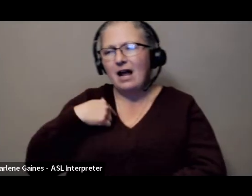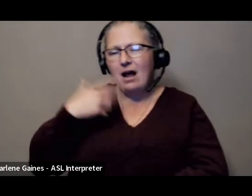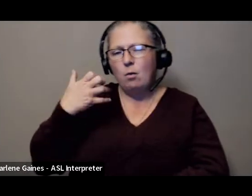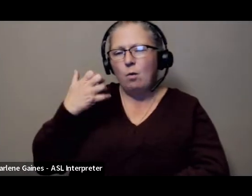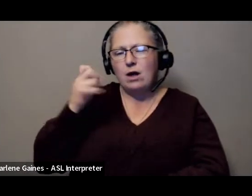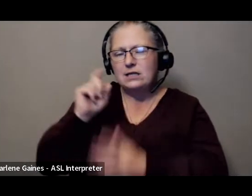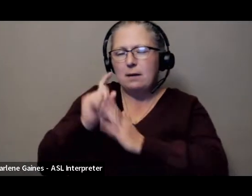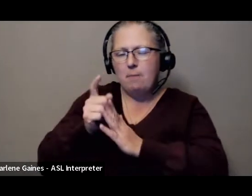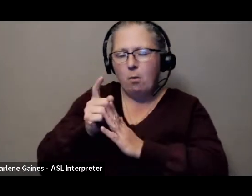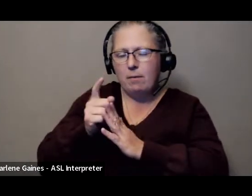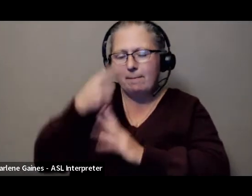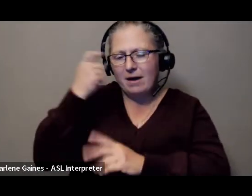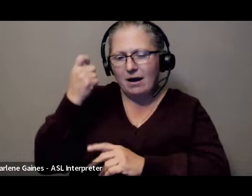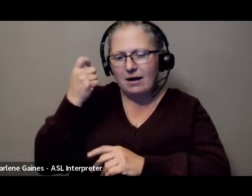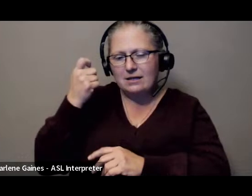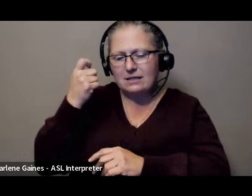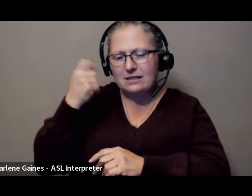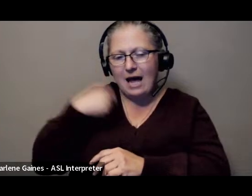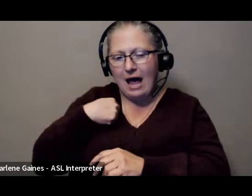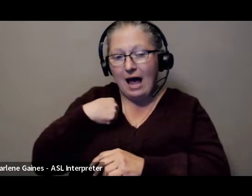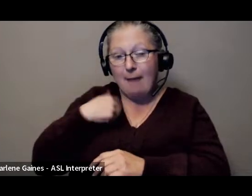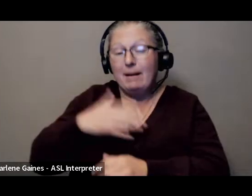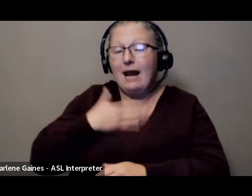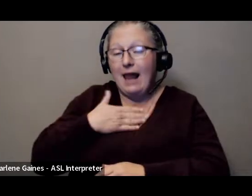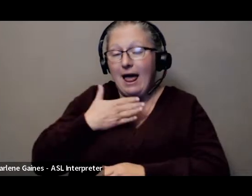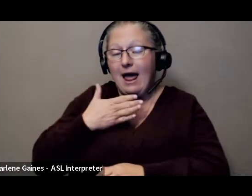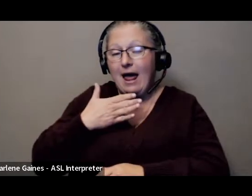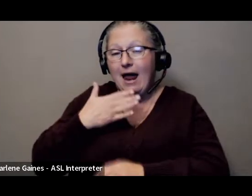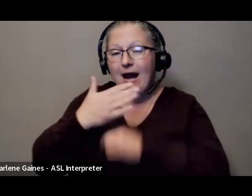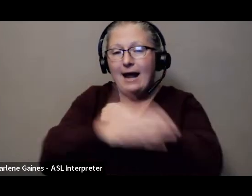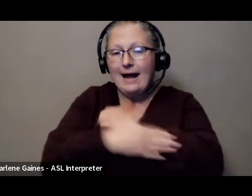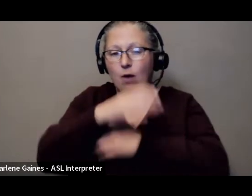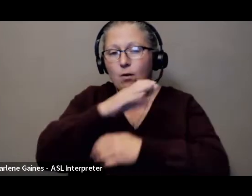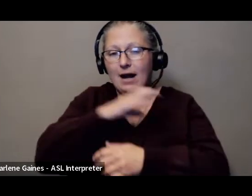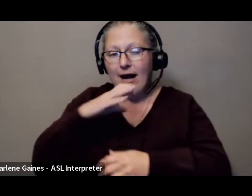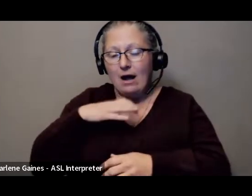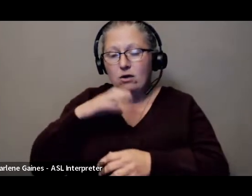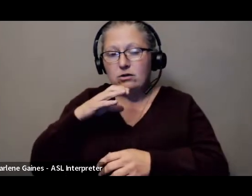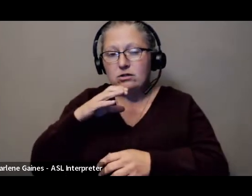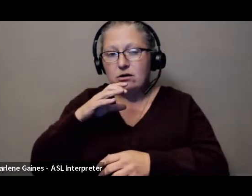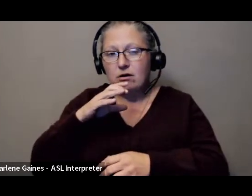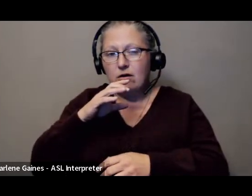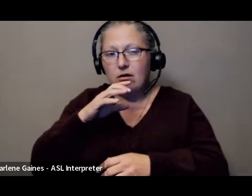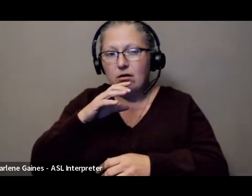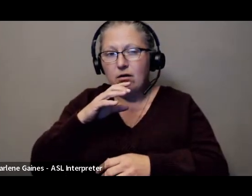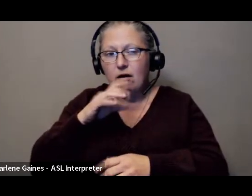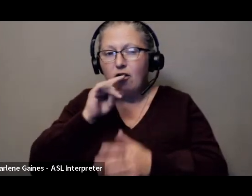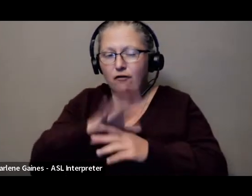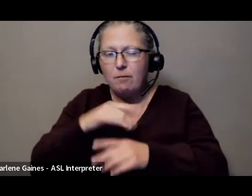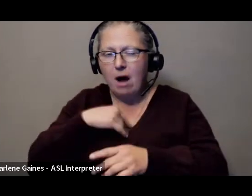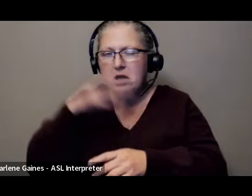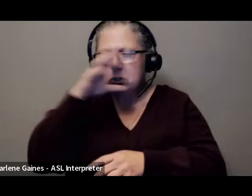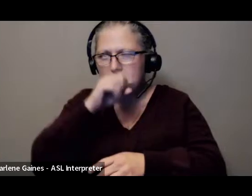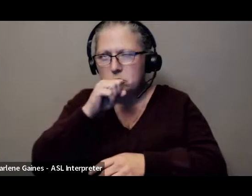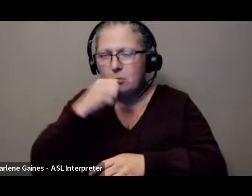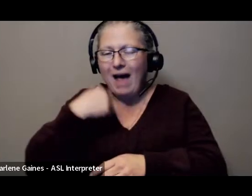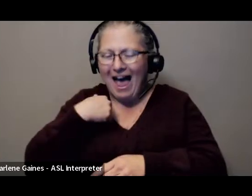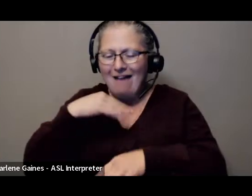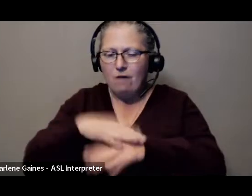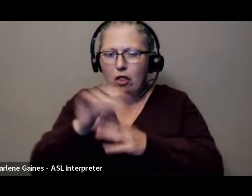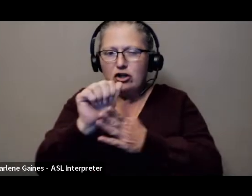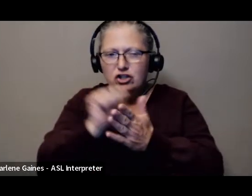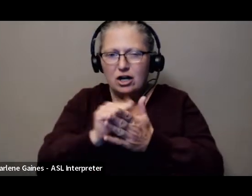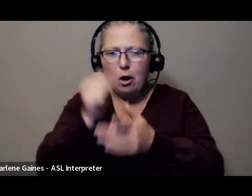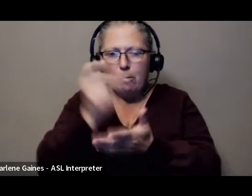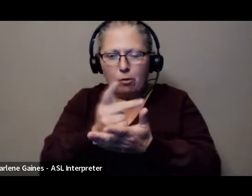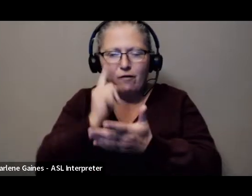a moment to that because, again, I'm glad that County Council affirmed that because that's what I was assuming we would have somewhere in the agenda, approval